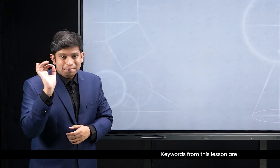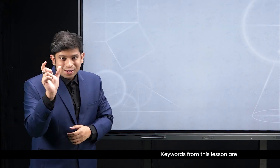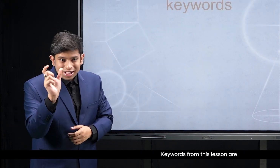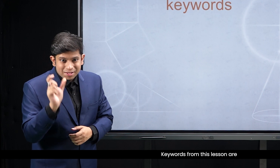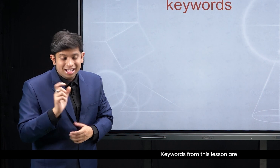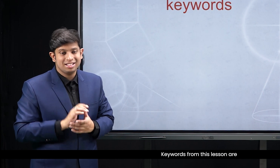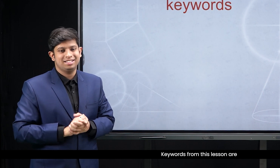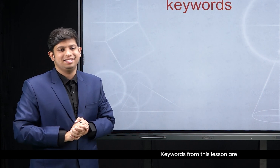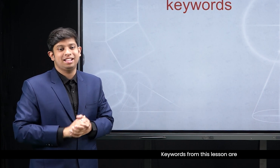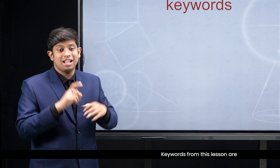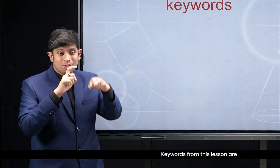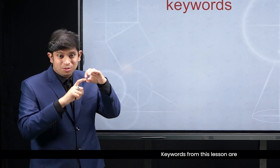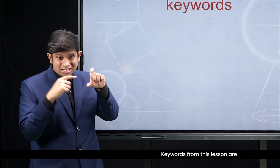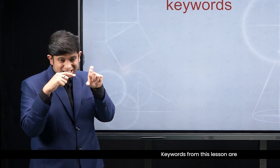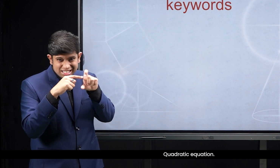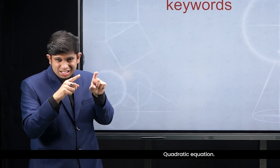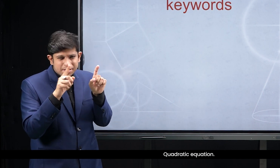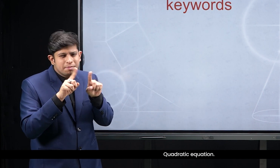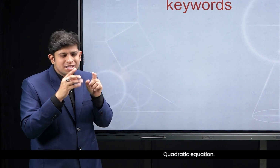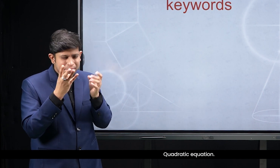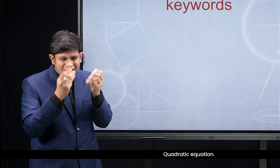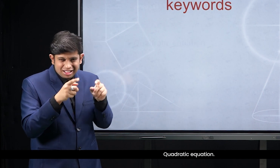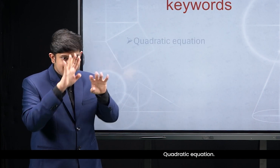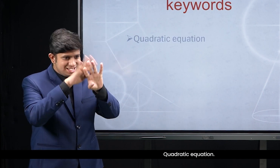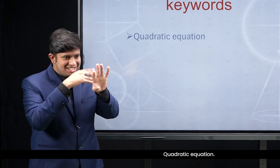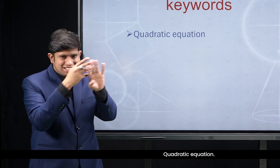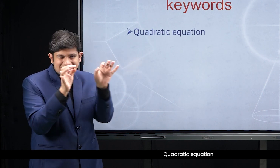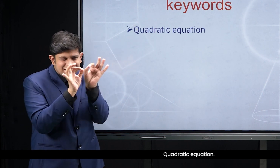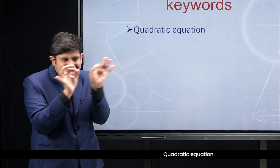Keywords from this lesson are quadratic equation,